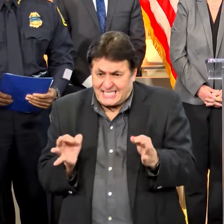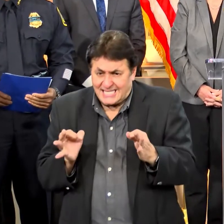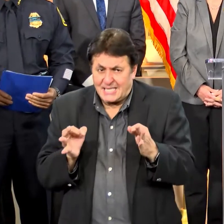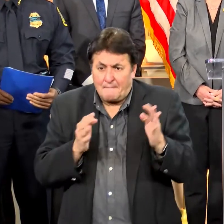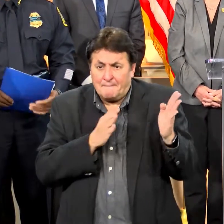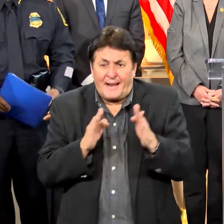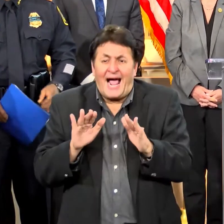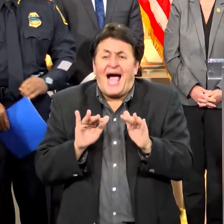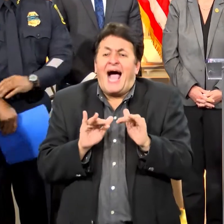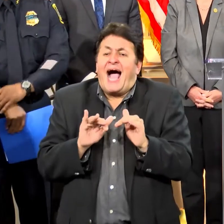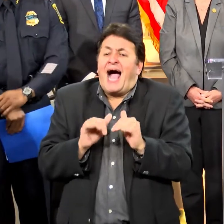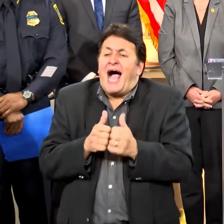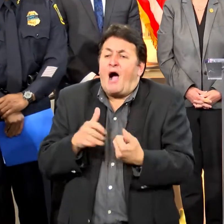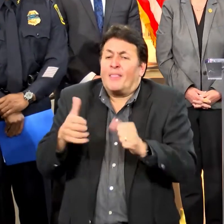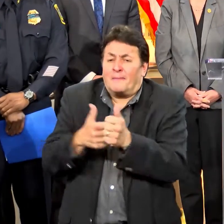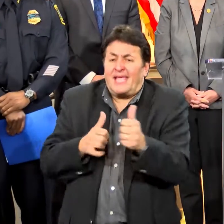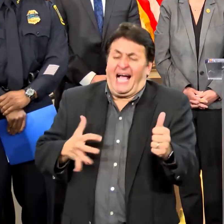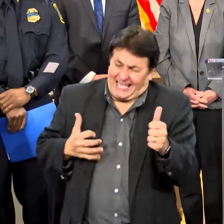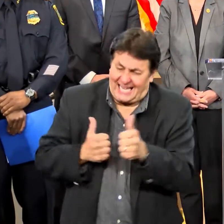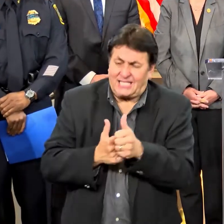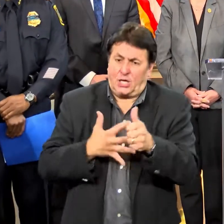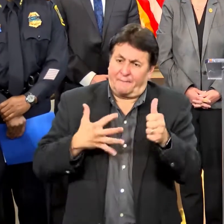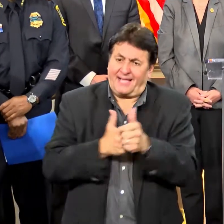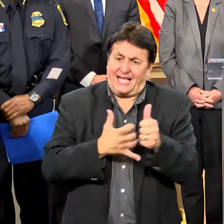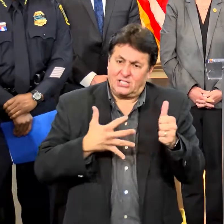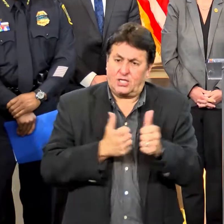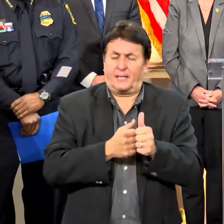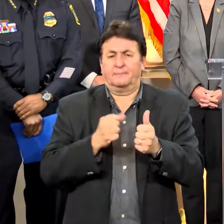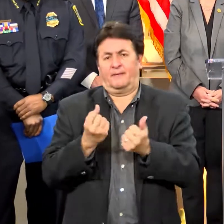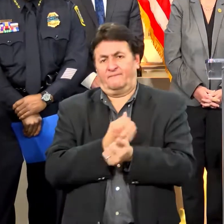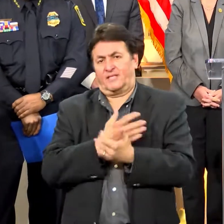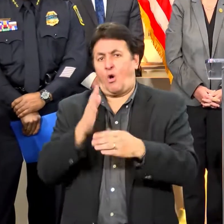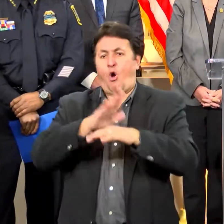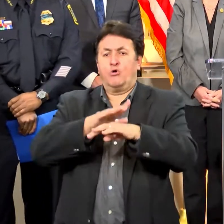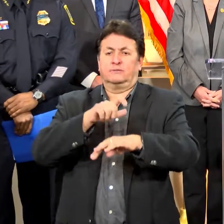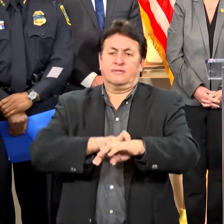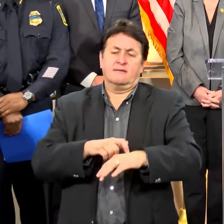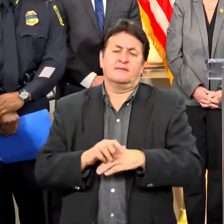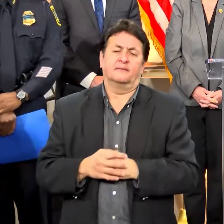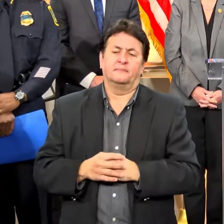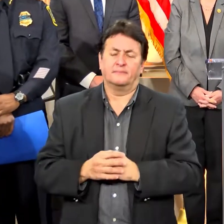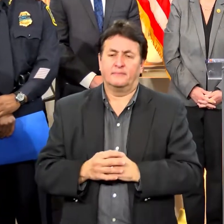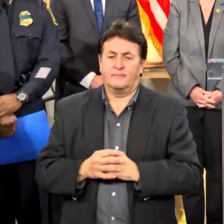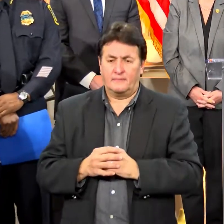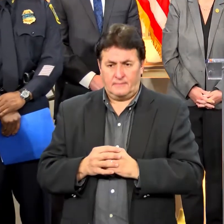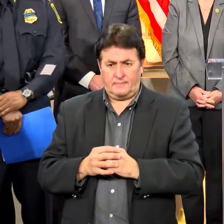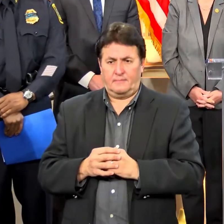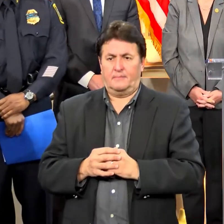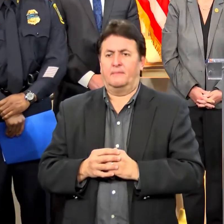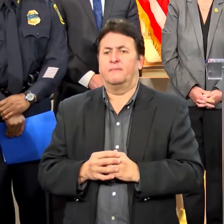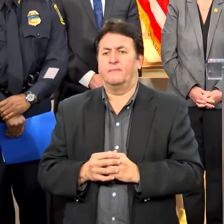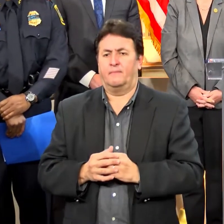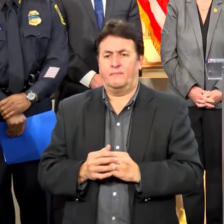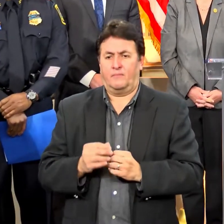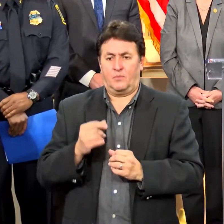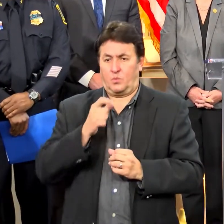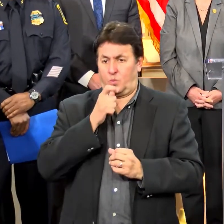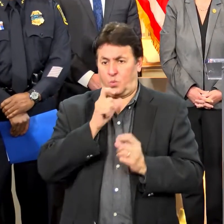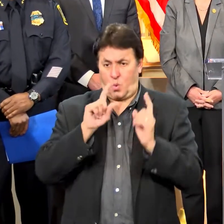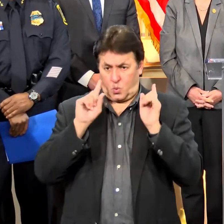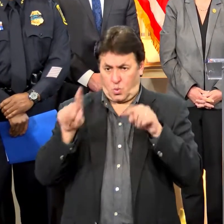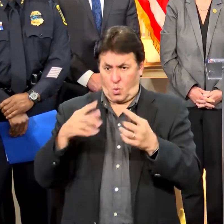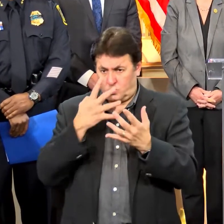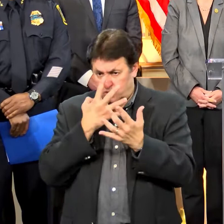case backlog, especially those involving offenders charged with violent crimes and who pose the greatest risk